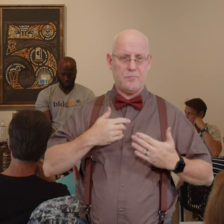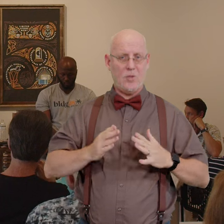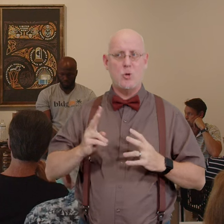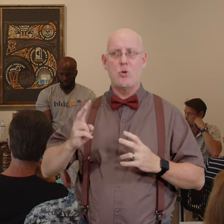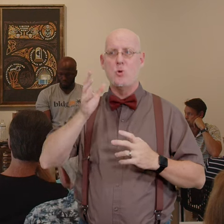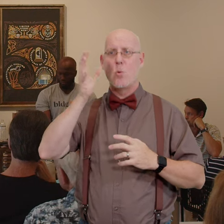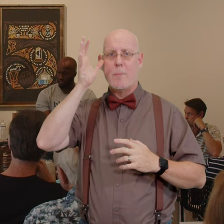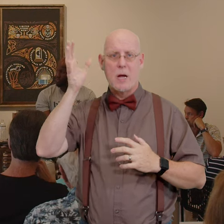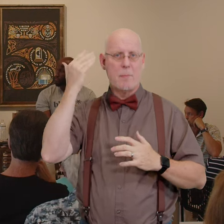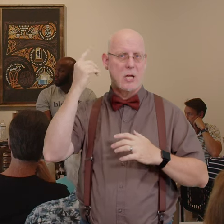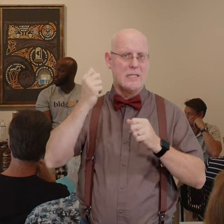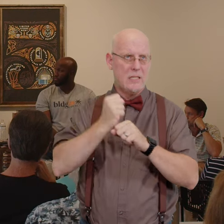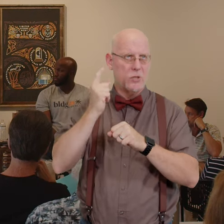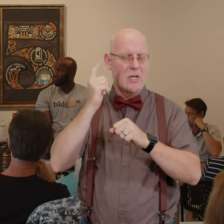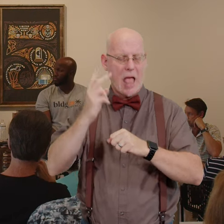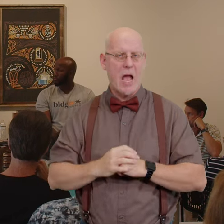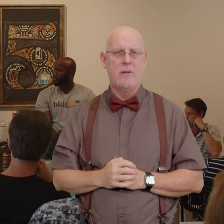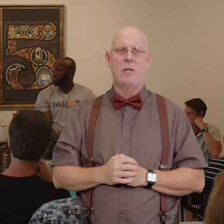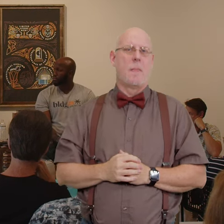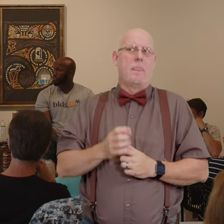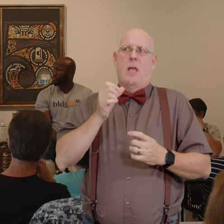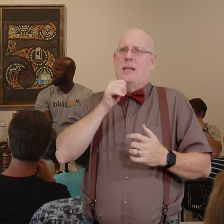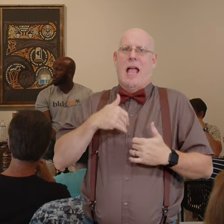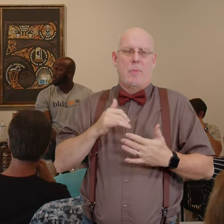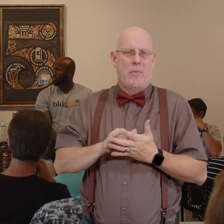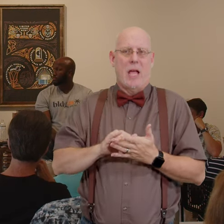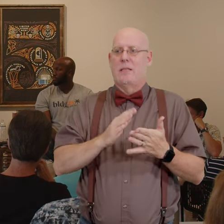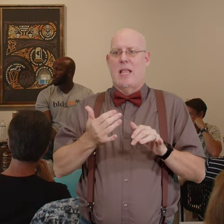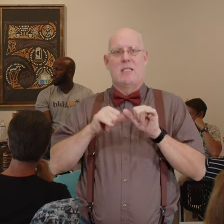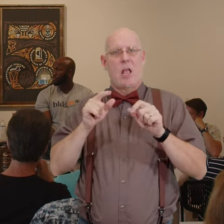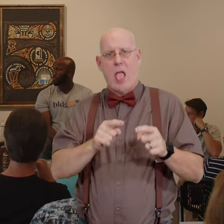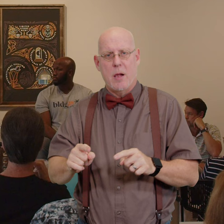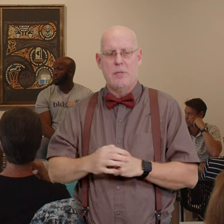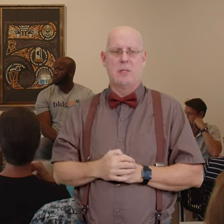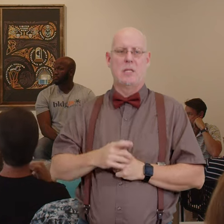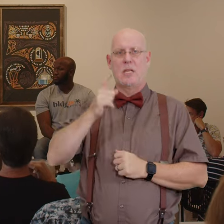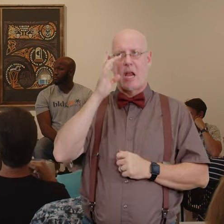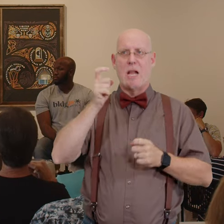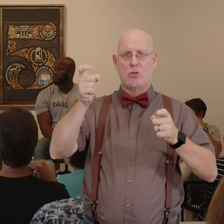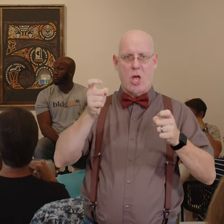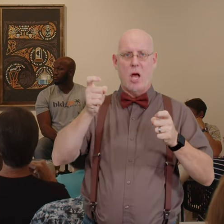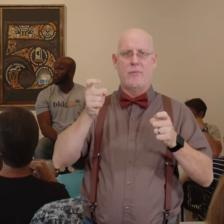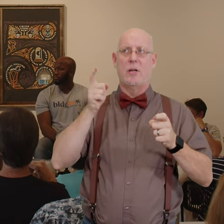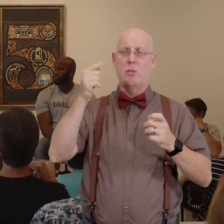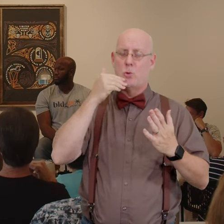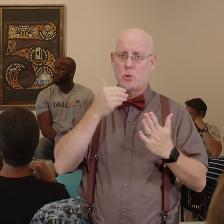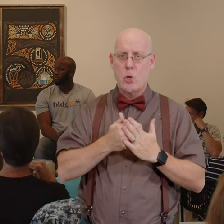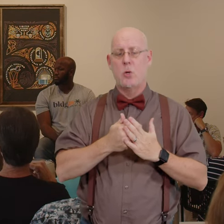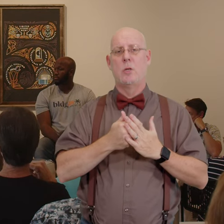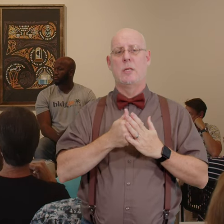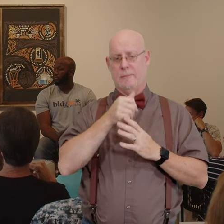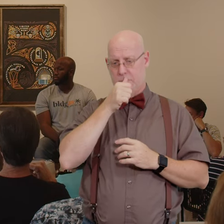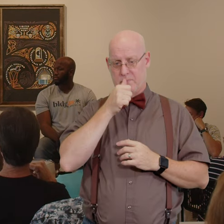I've lost two grandparents in the last year and a half. Not real happy about that. Death still happens. And God is sovereign, and he's